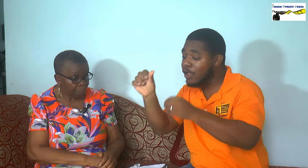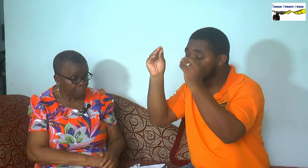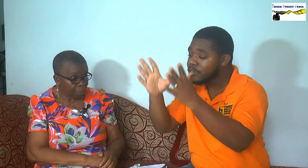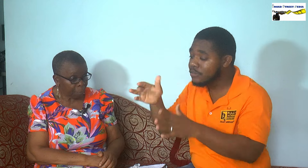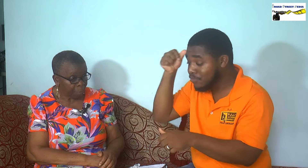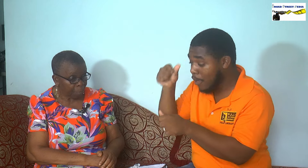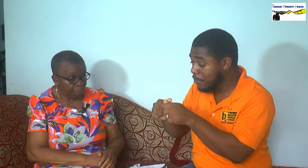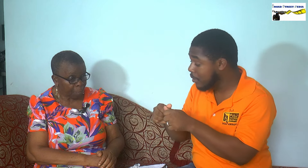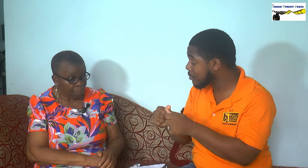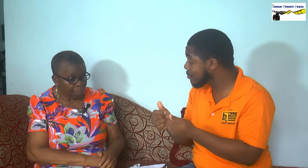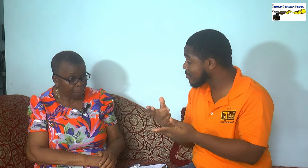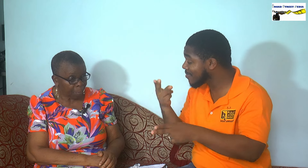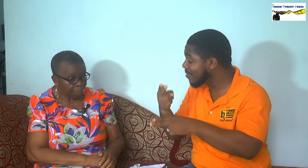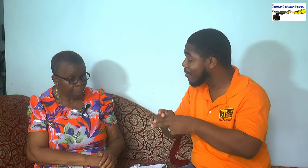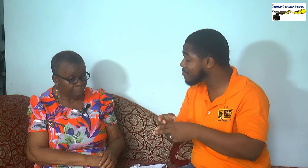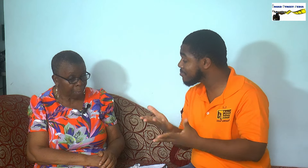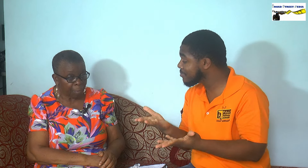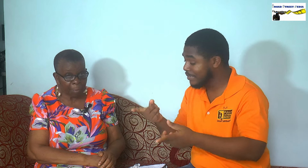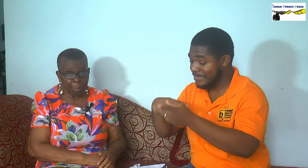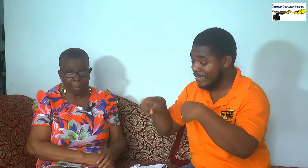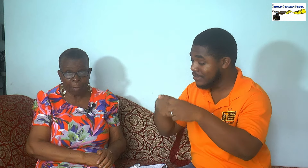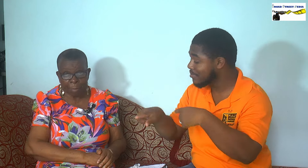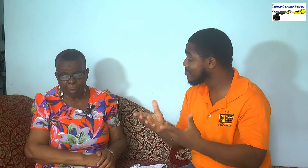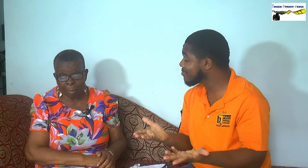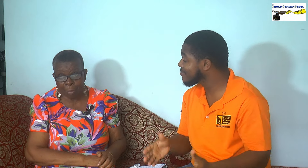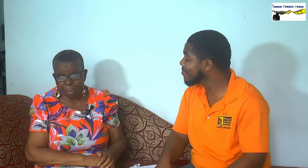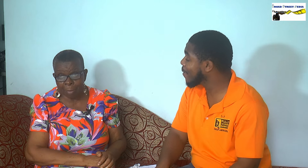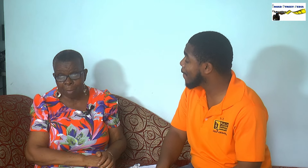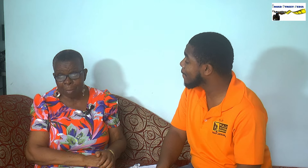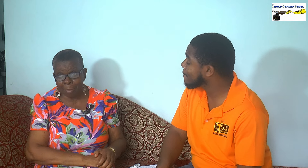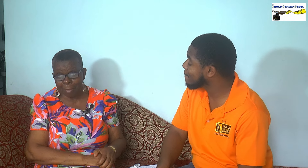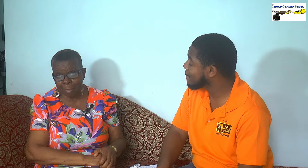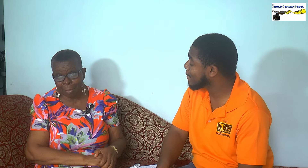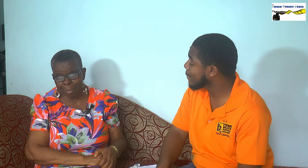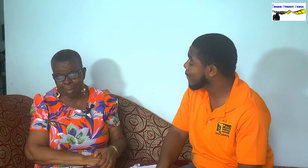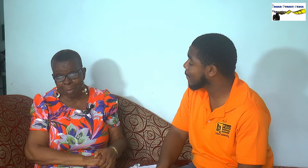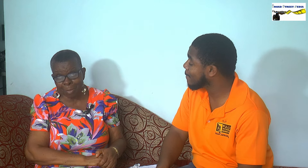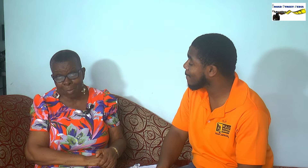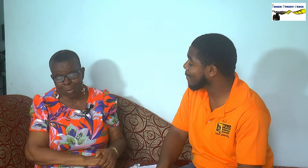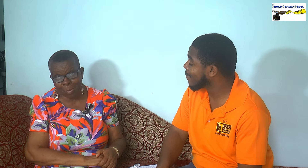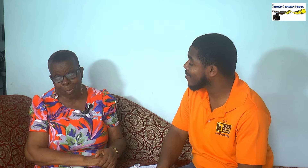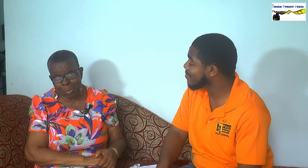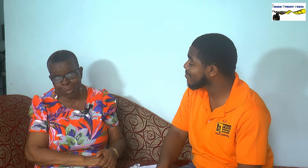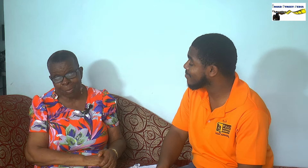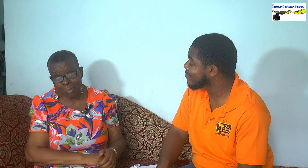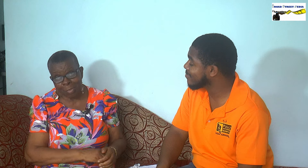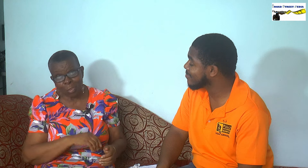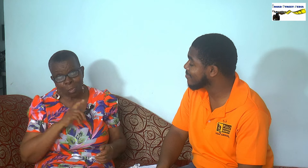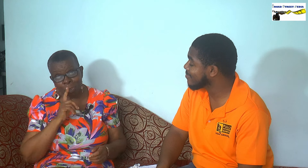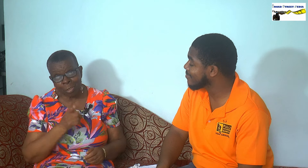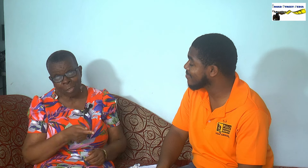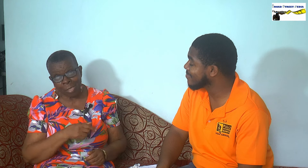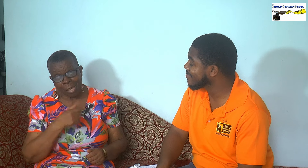from the time of the first principal or the second principal, some teacher, their names? Sure.